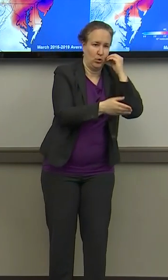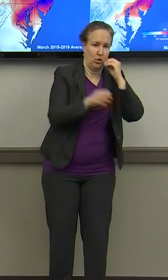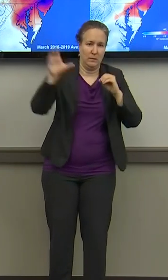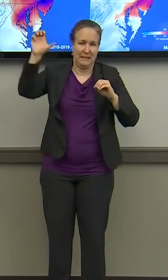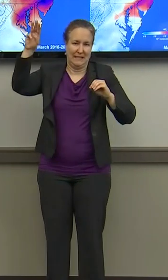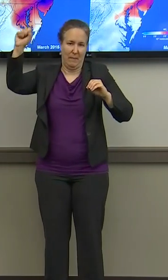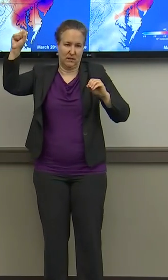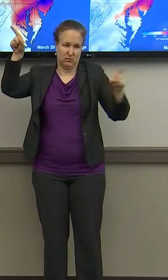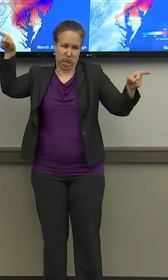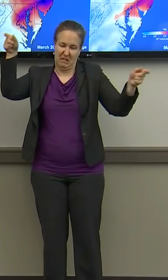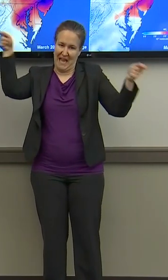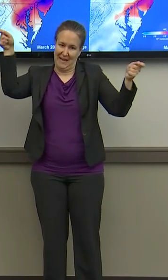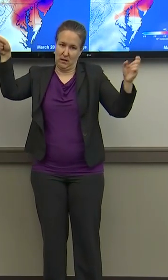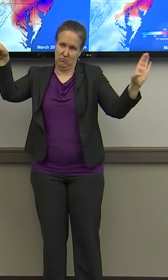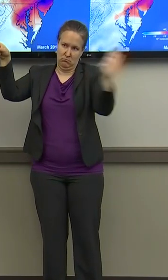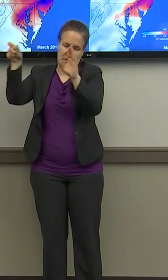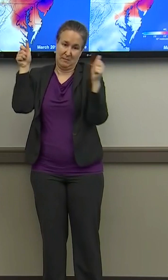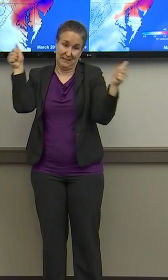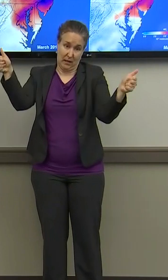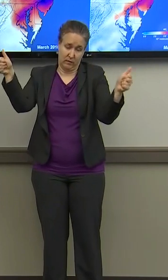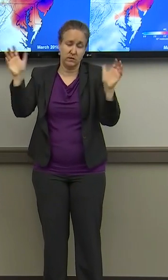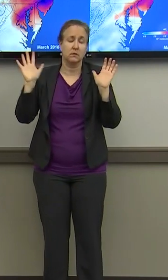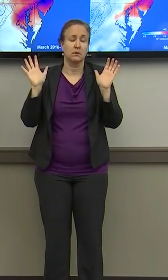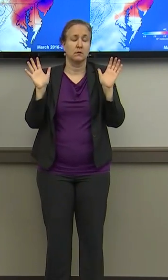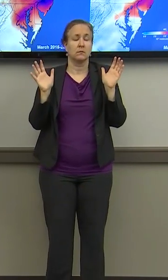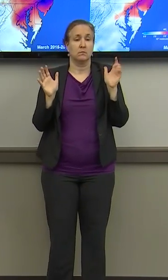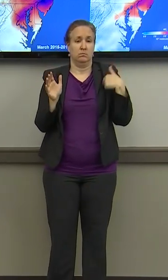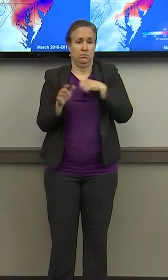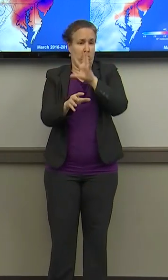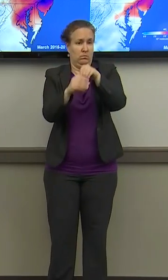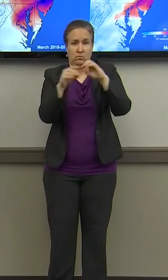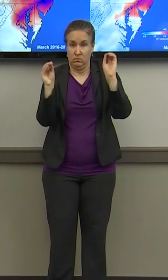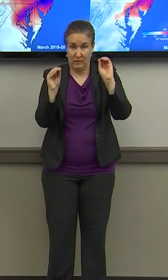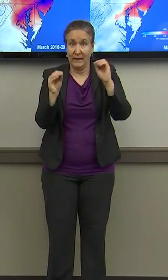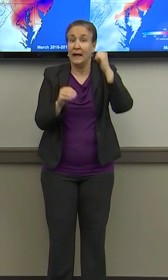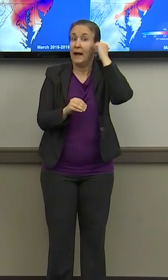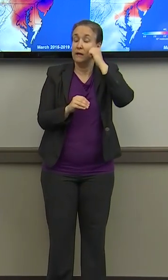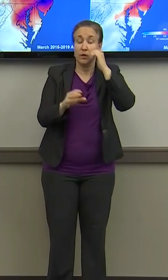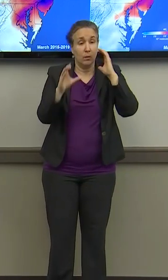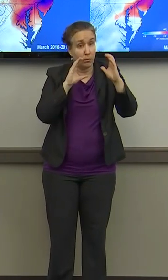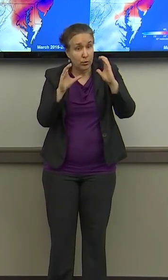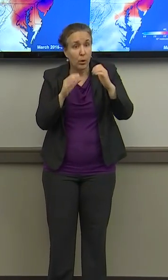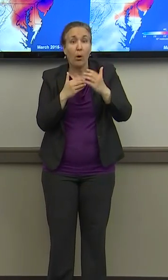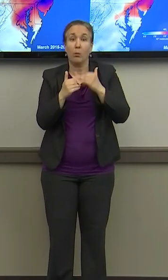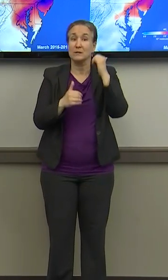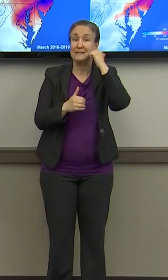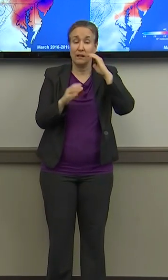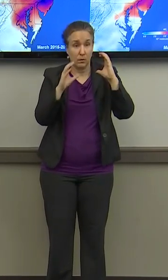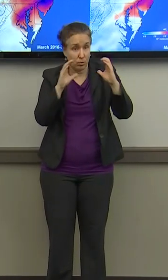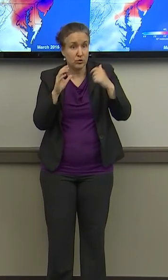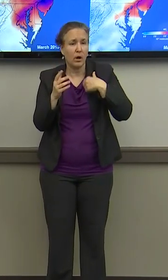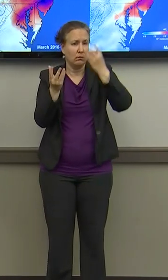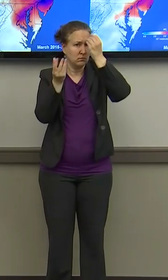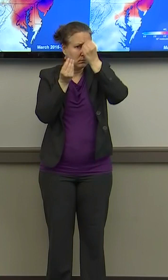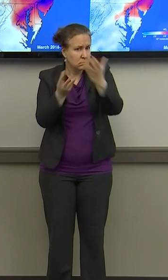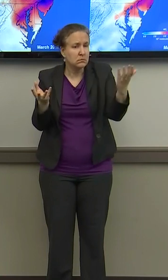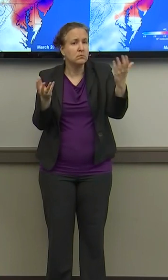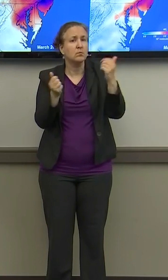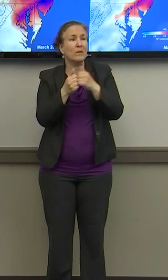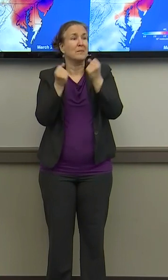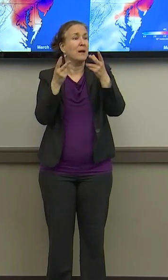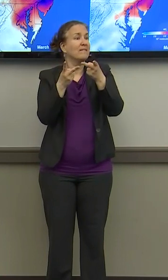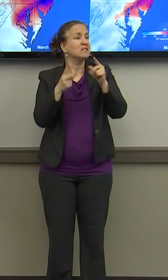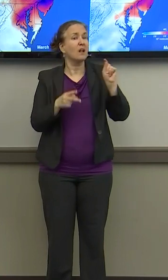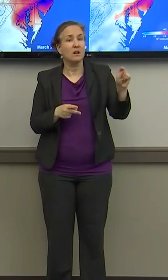CMS. We are, as I've been reporting, in daily communication or near daily communication with a number of our